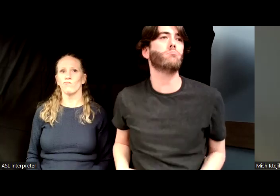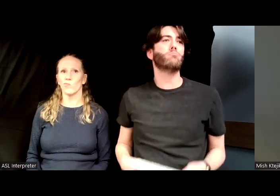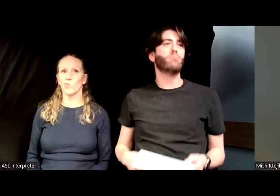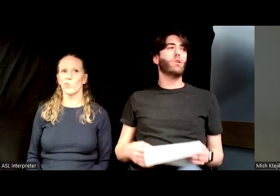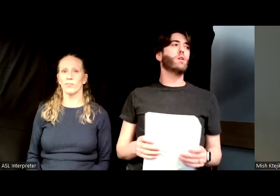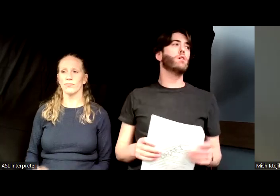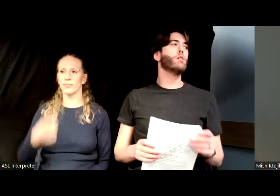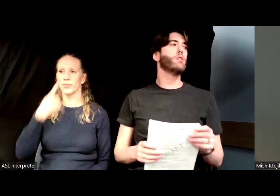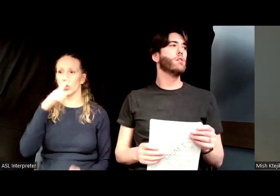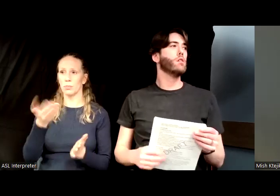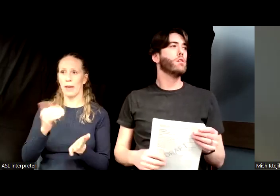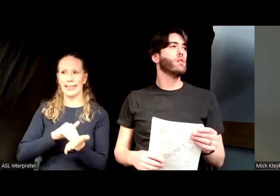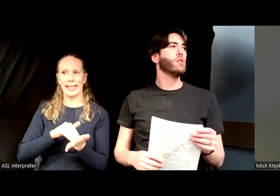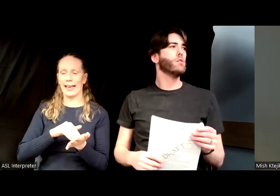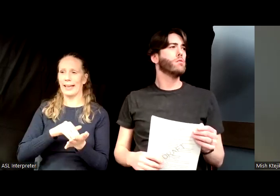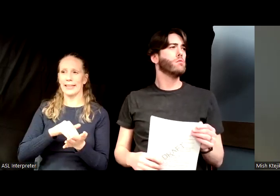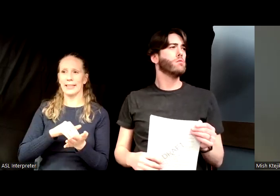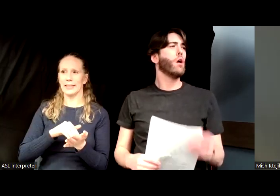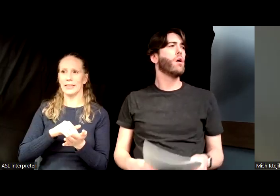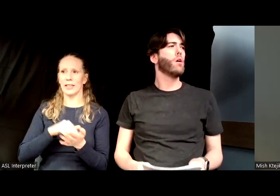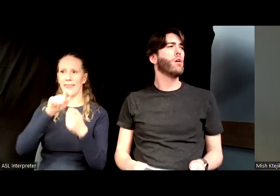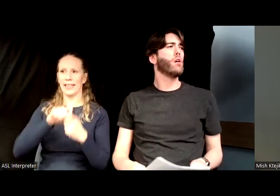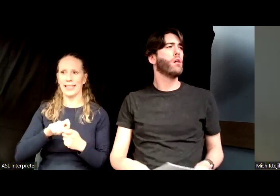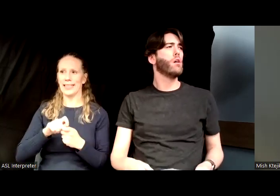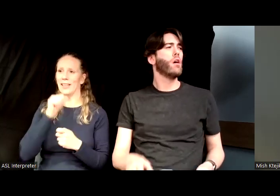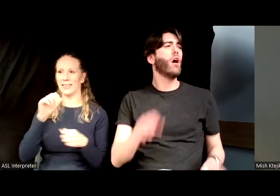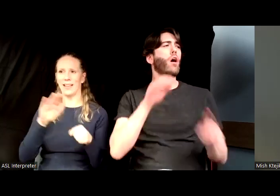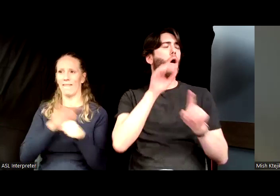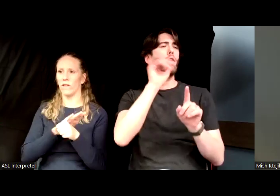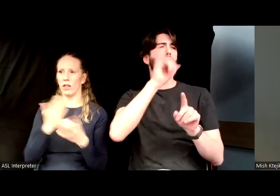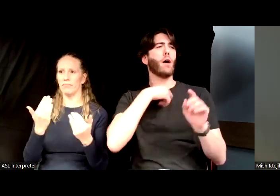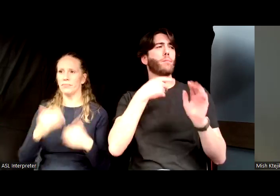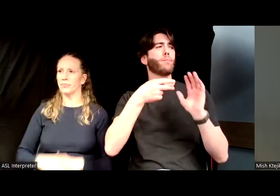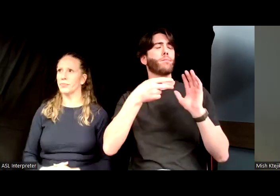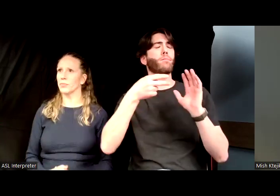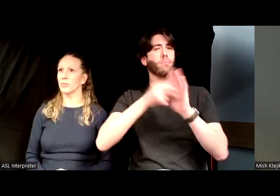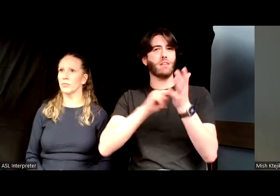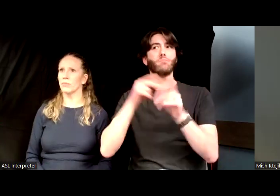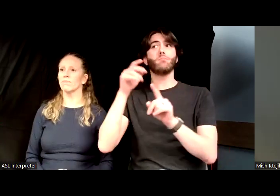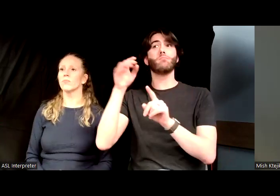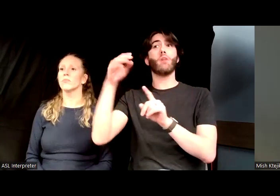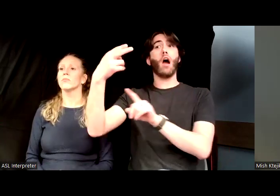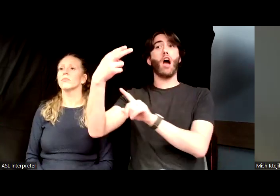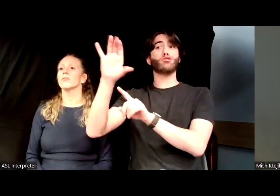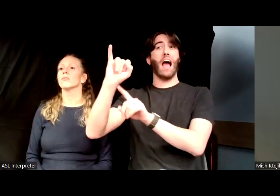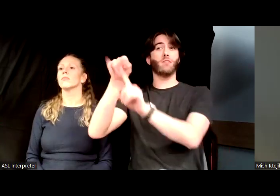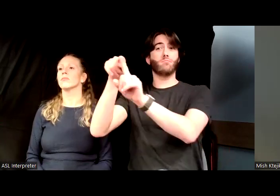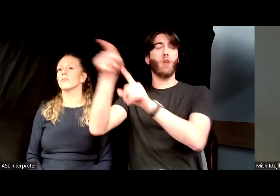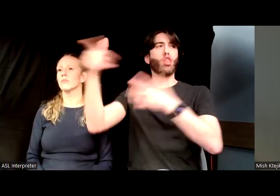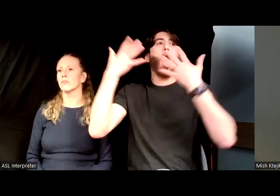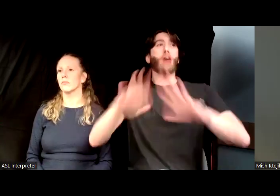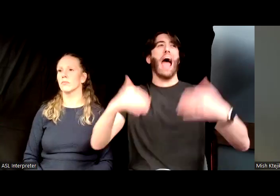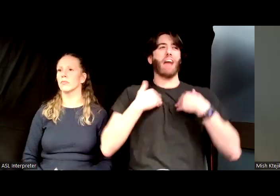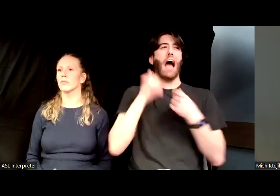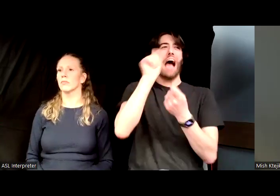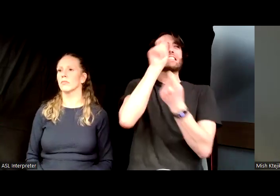Can you repeat that? Because I'm not sure that I heard all the details and I want to make sure that we have those. Okay, yeah, I mean, with